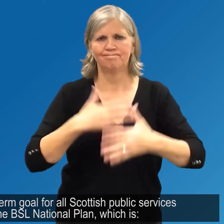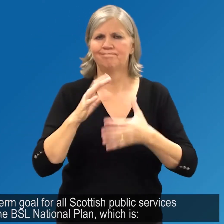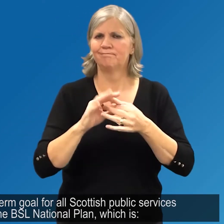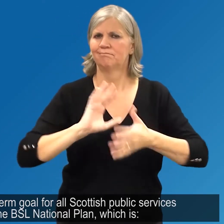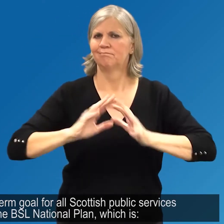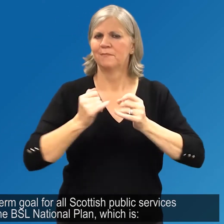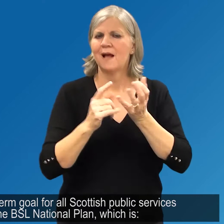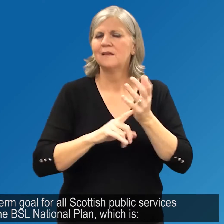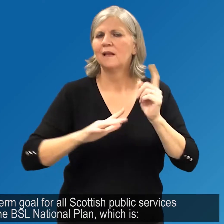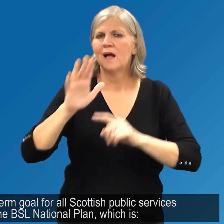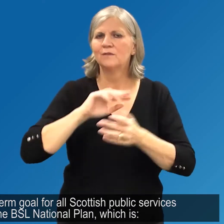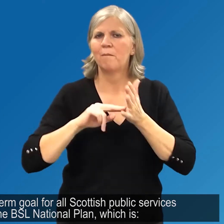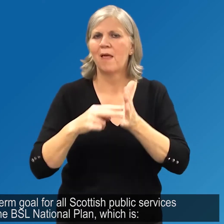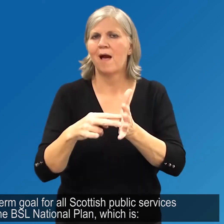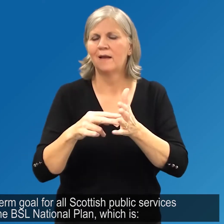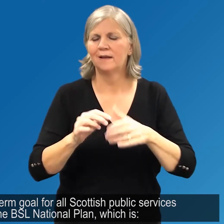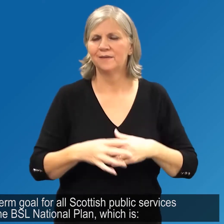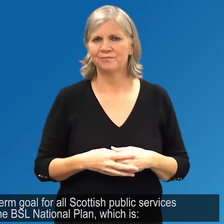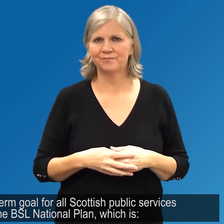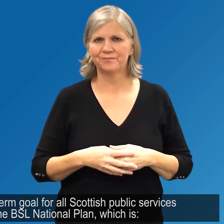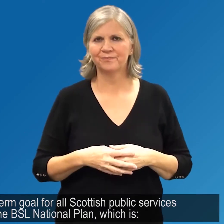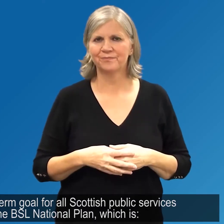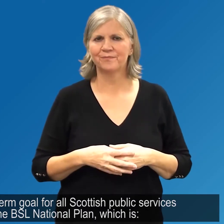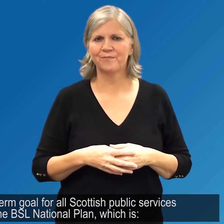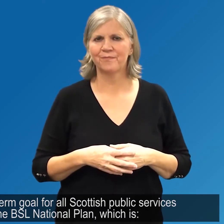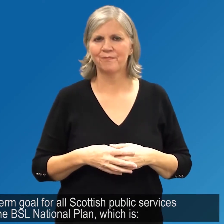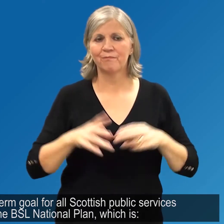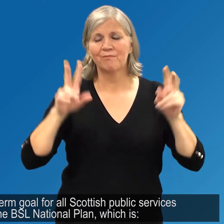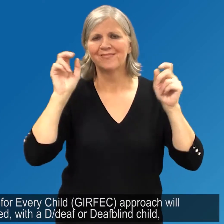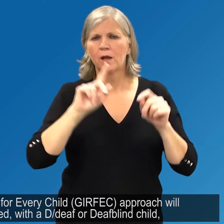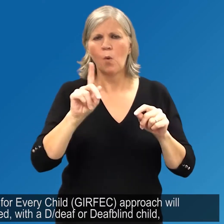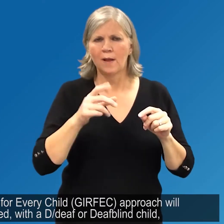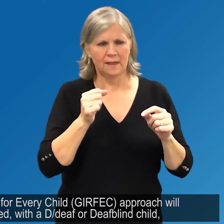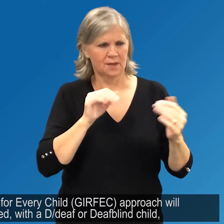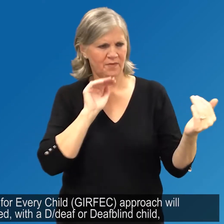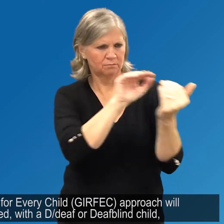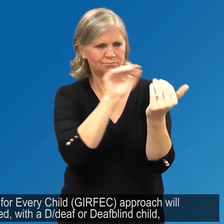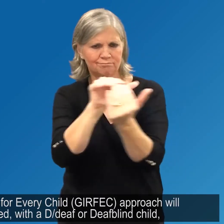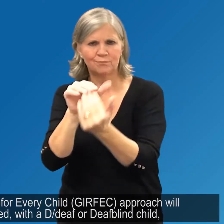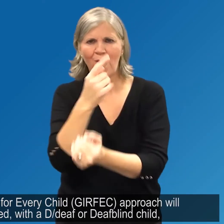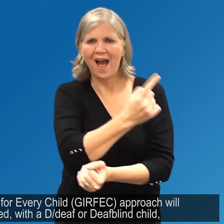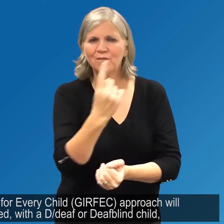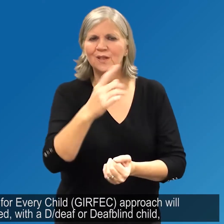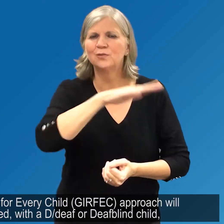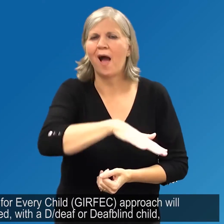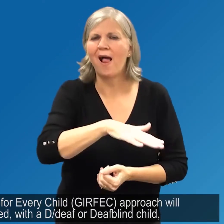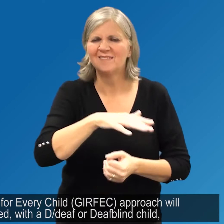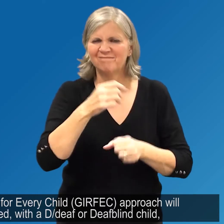public services set out in the BSL National Plan, which is the Getting It Right for Every Child